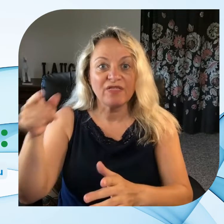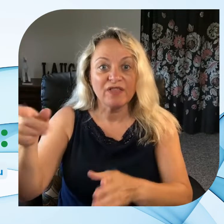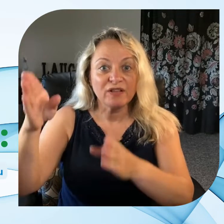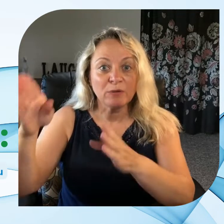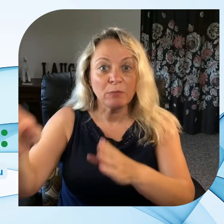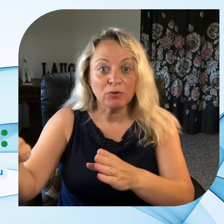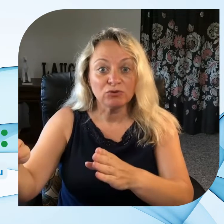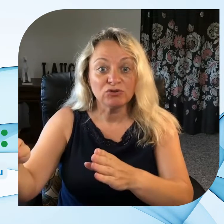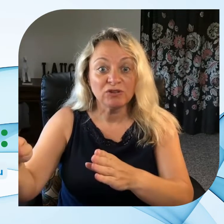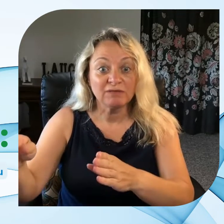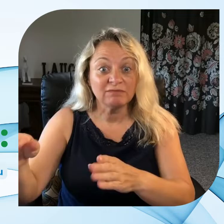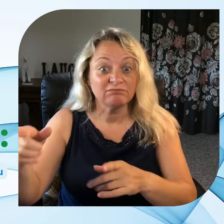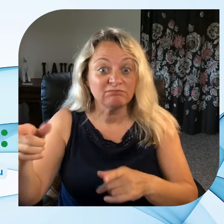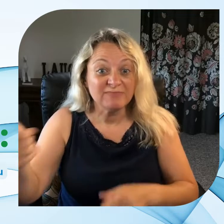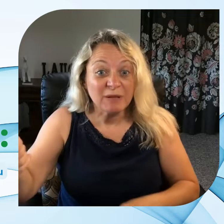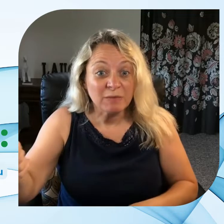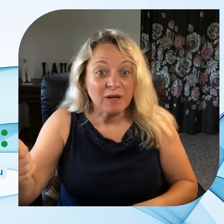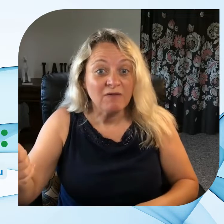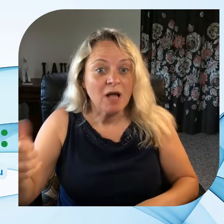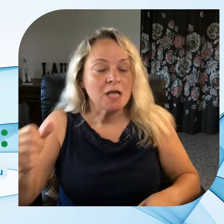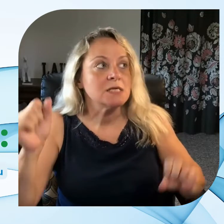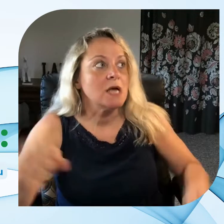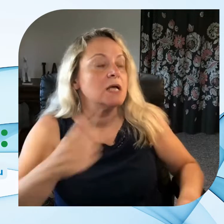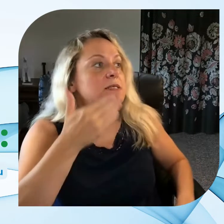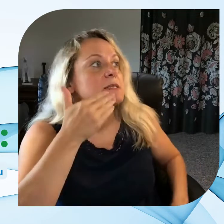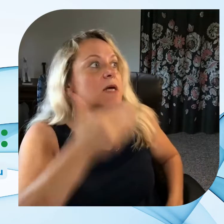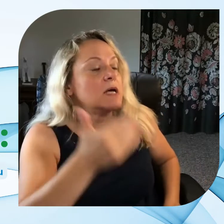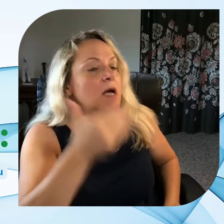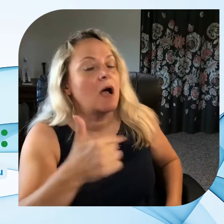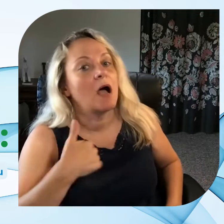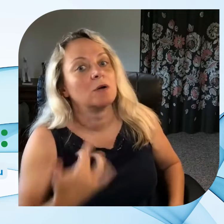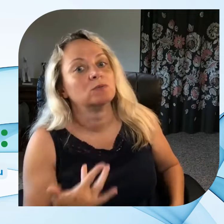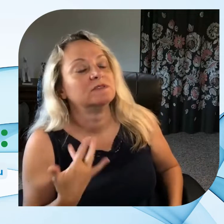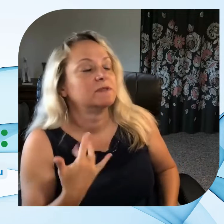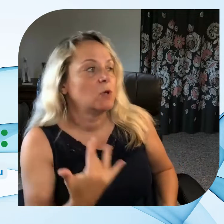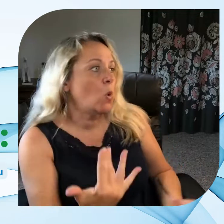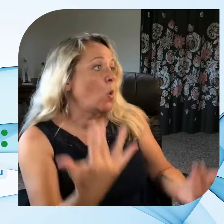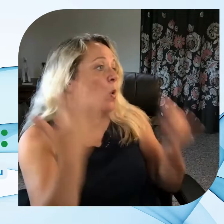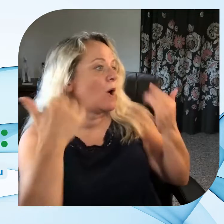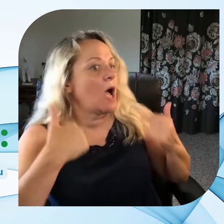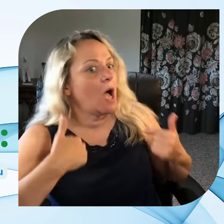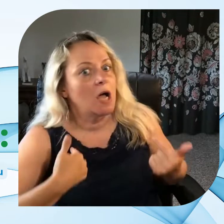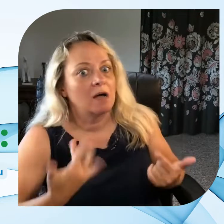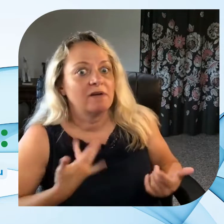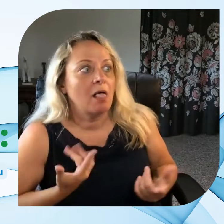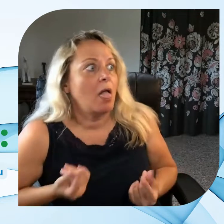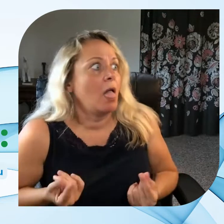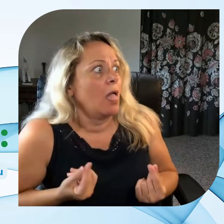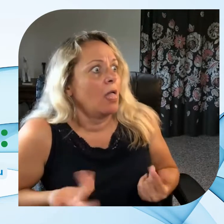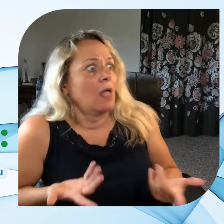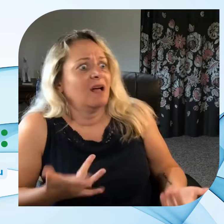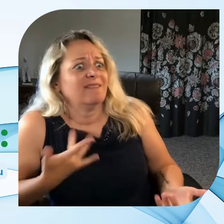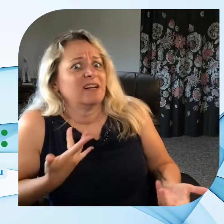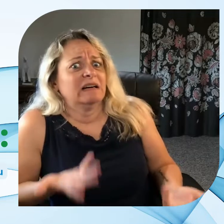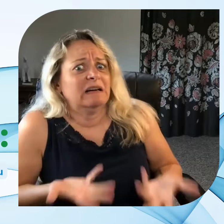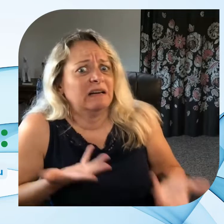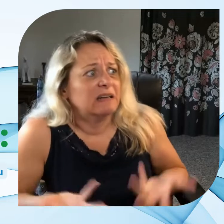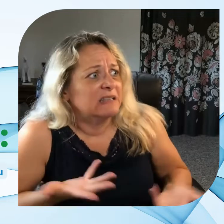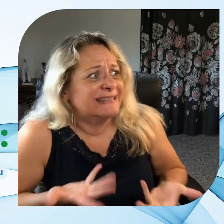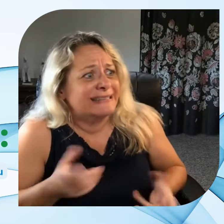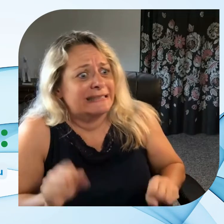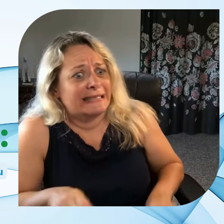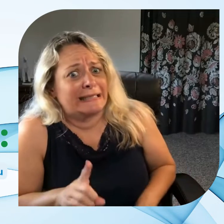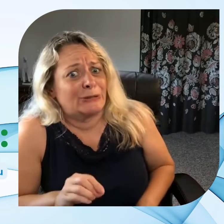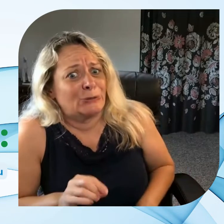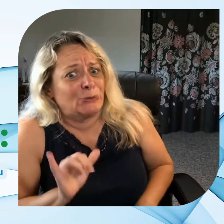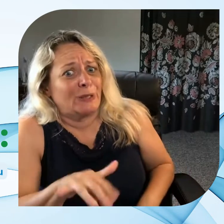And that held true again. Because the reality was the person that I ended up